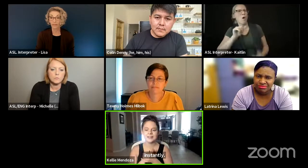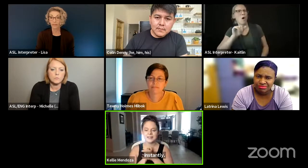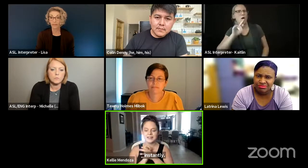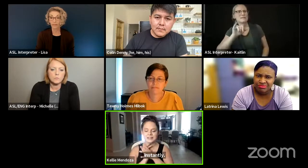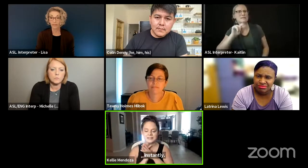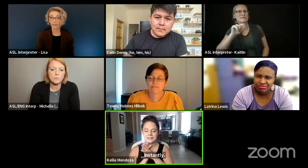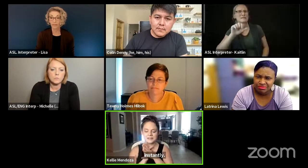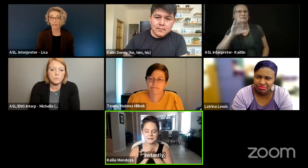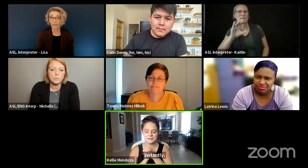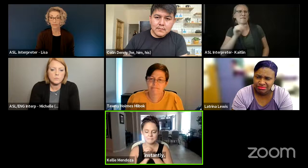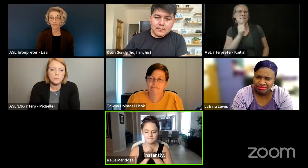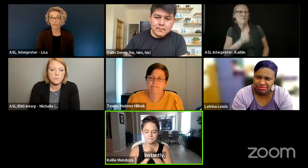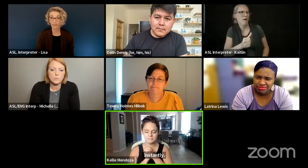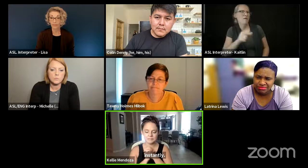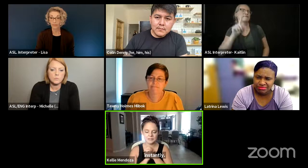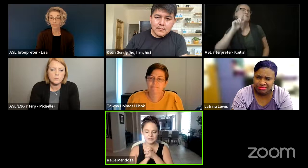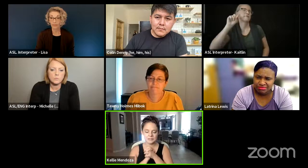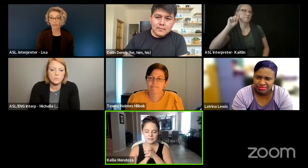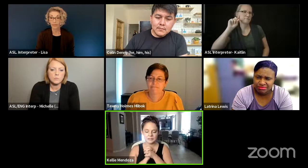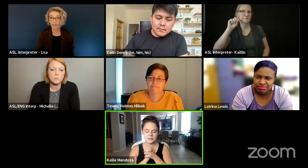shocked. And